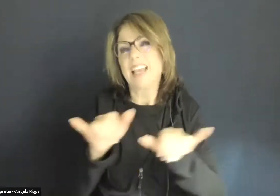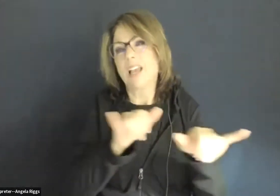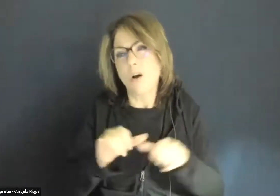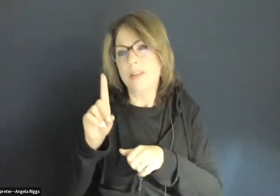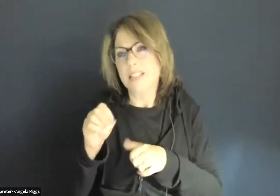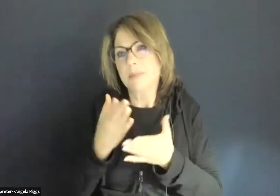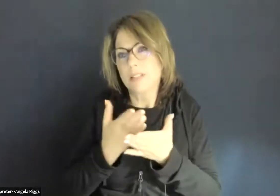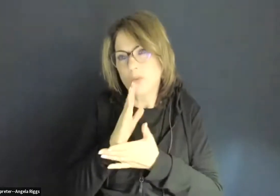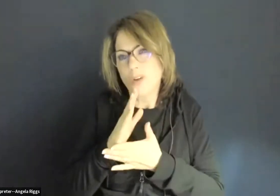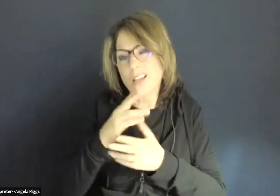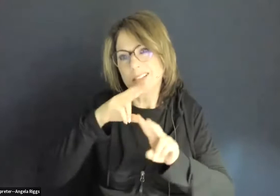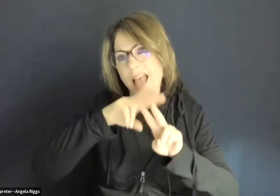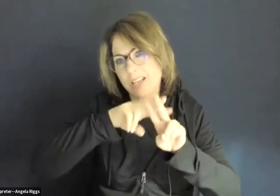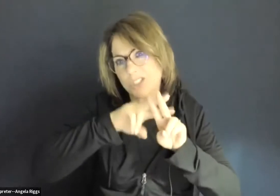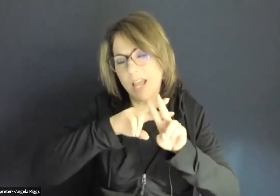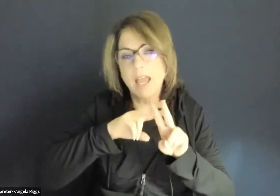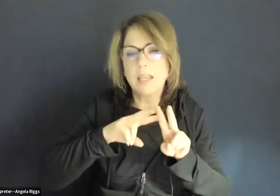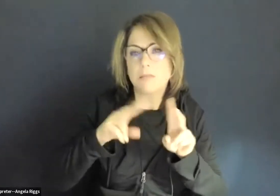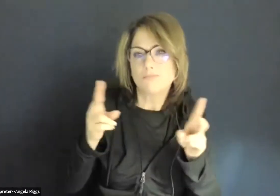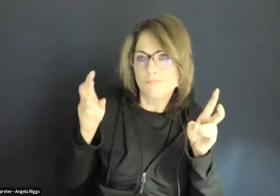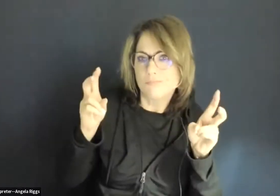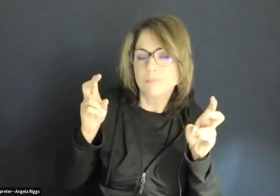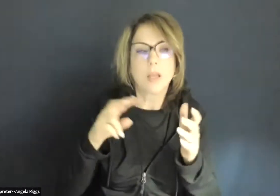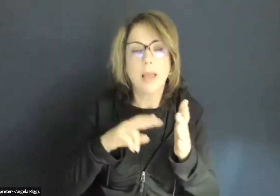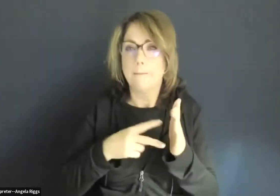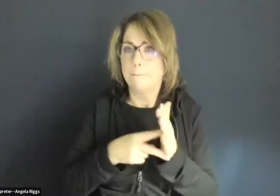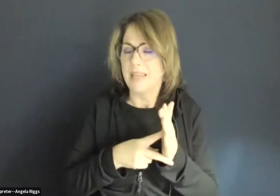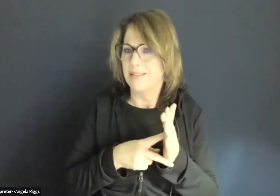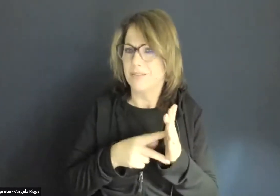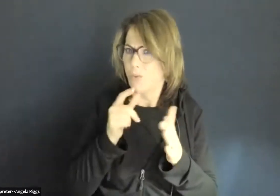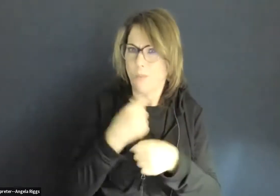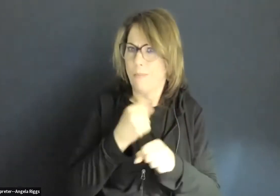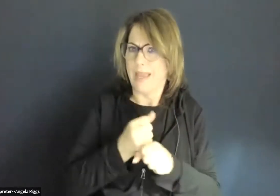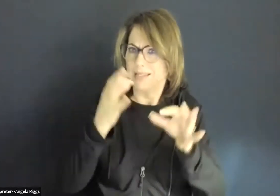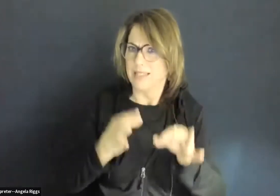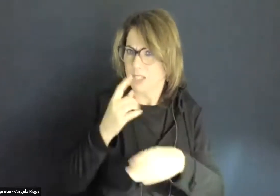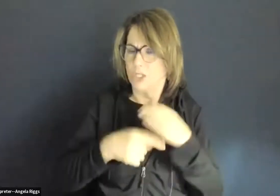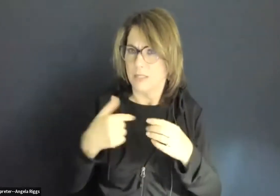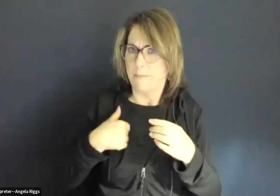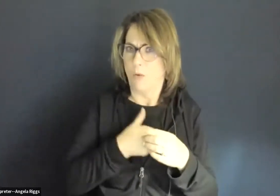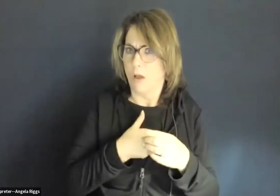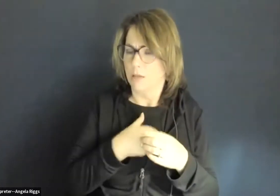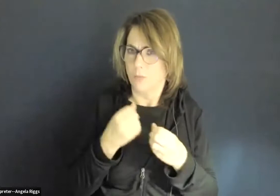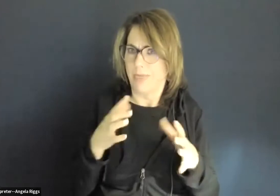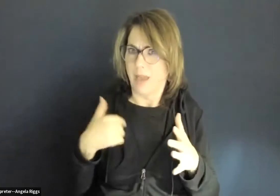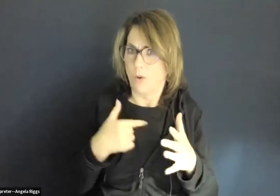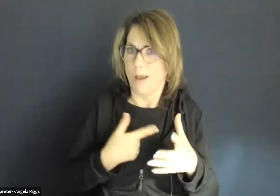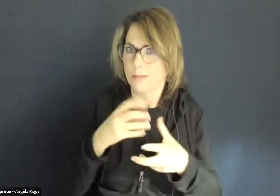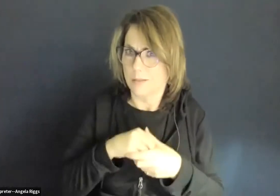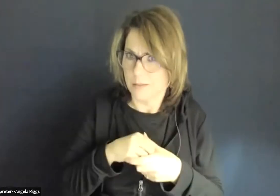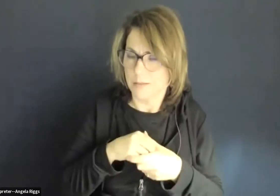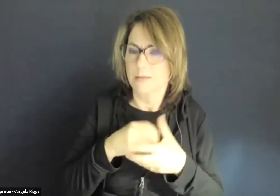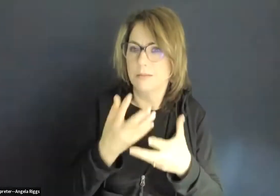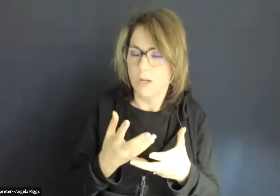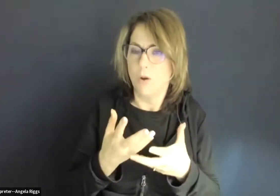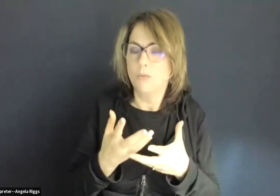rights hashtag and slogan, meaning make no decisions about us without us having a seat